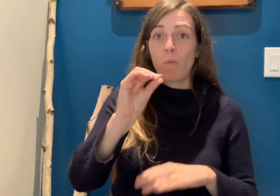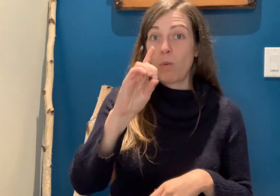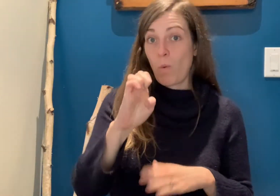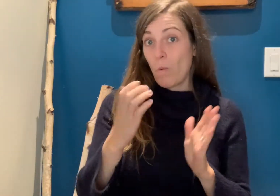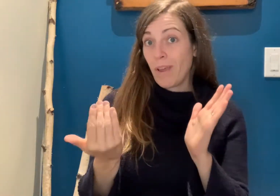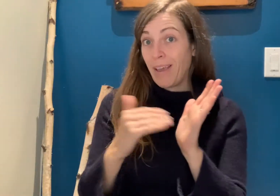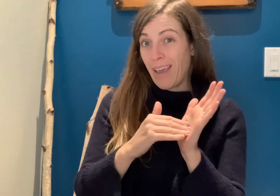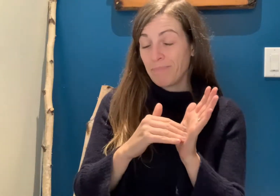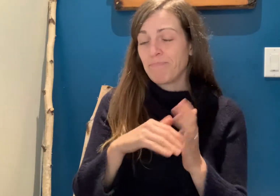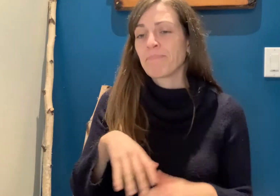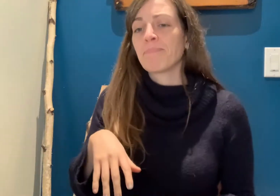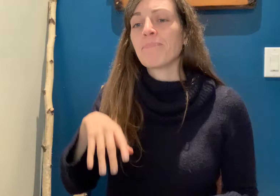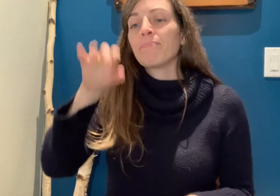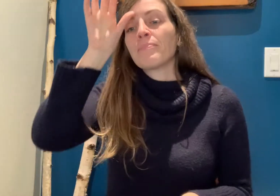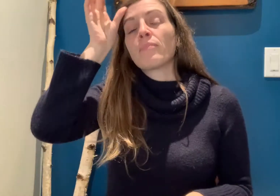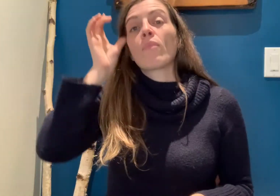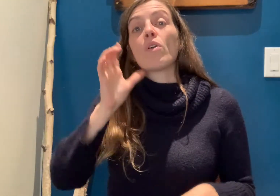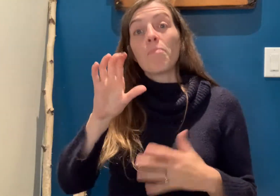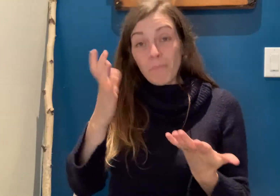again. The advantage here is that you can